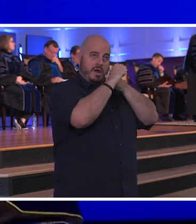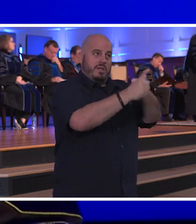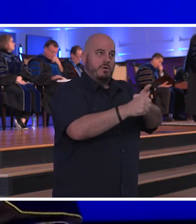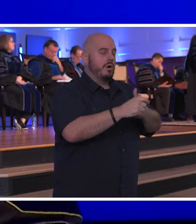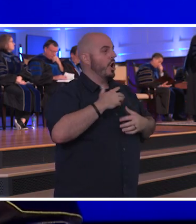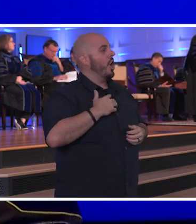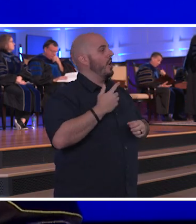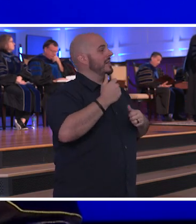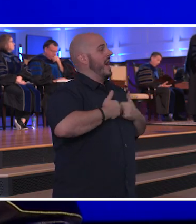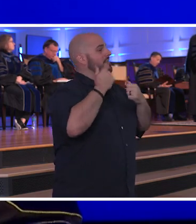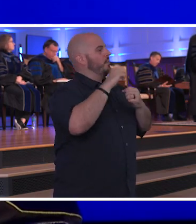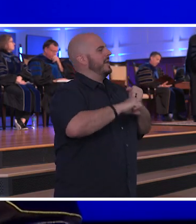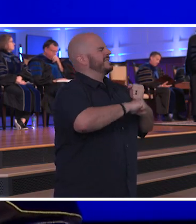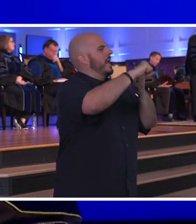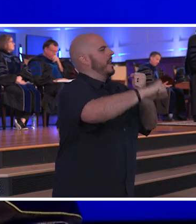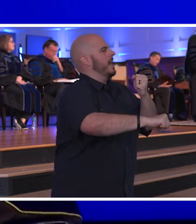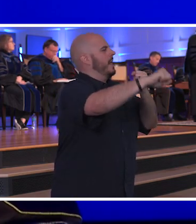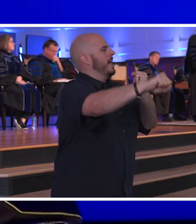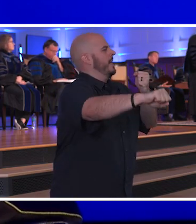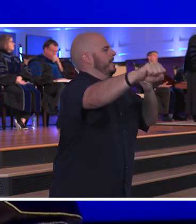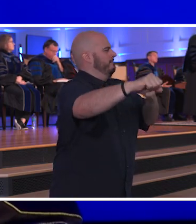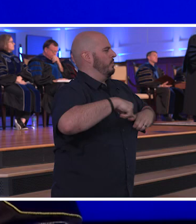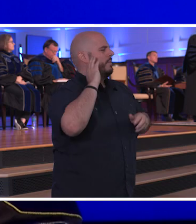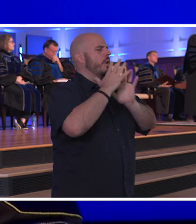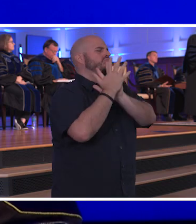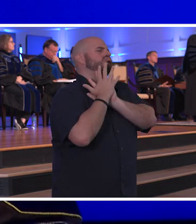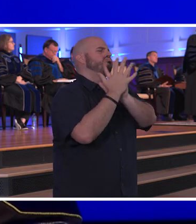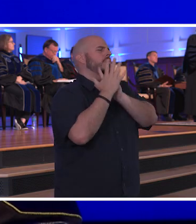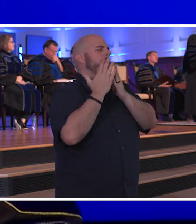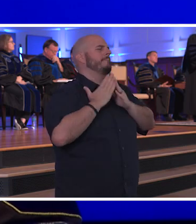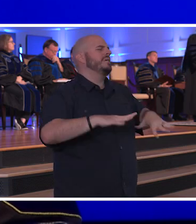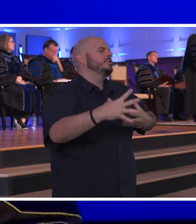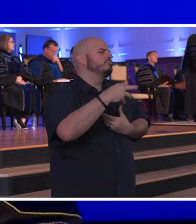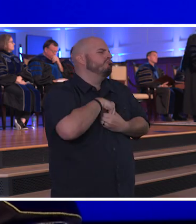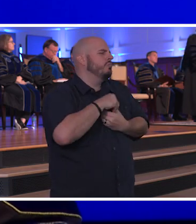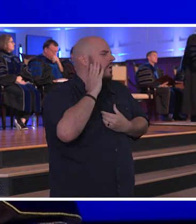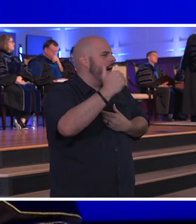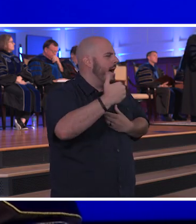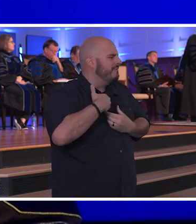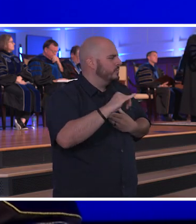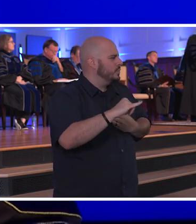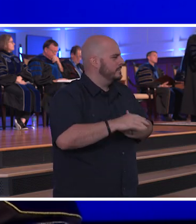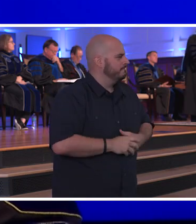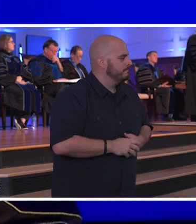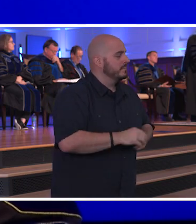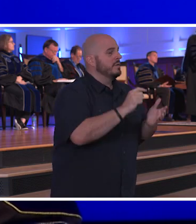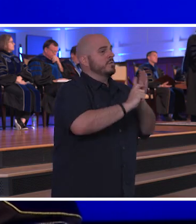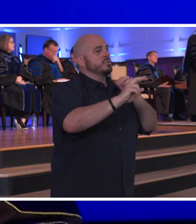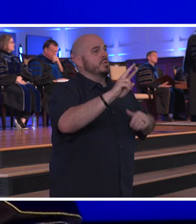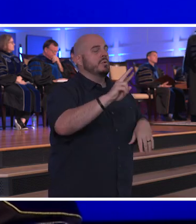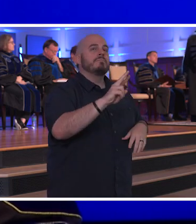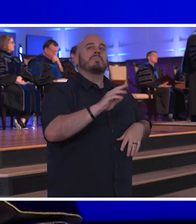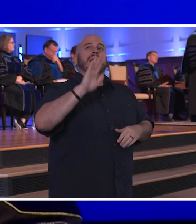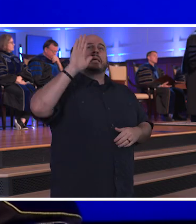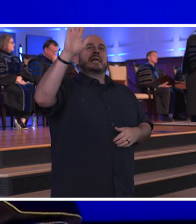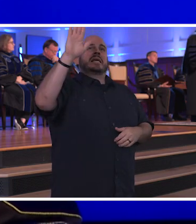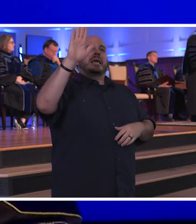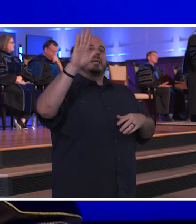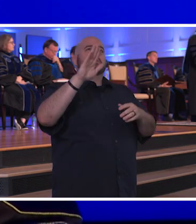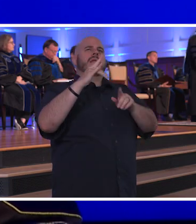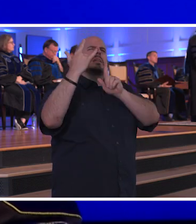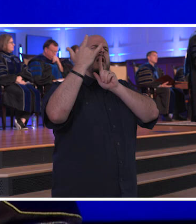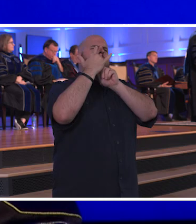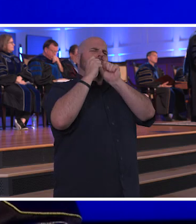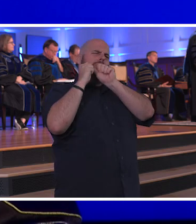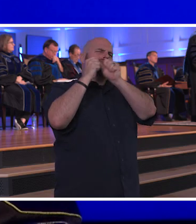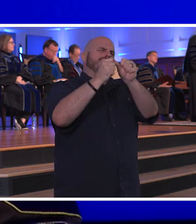peace will be our companion. Verse 2, we also should hold closely to the Lord's steadfast love, his hesed,